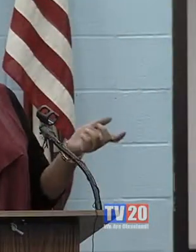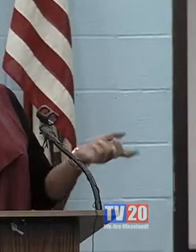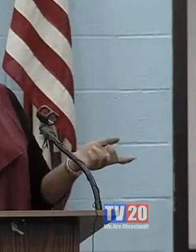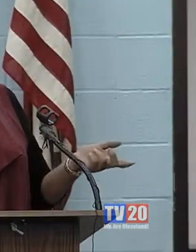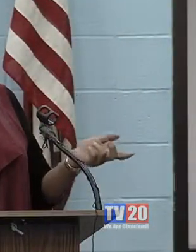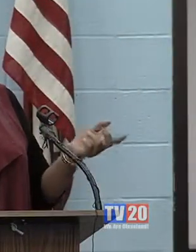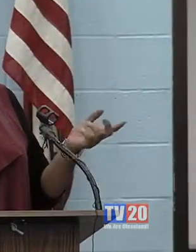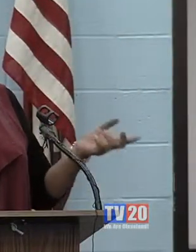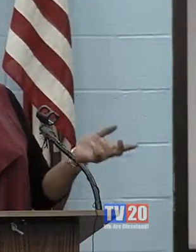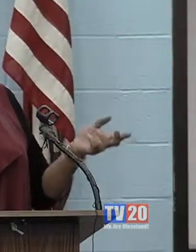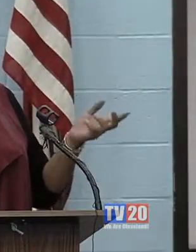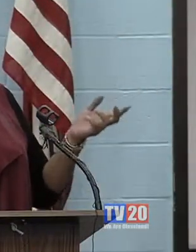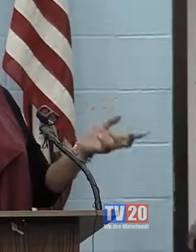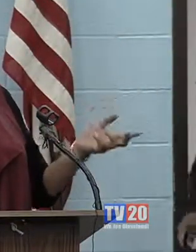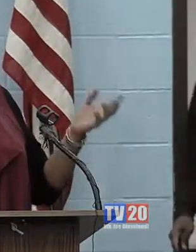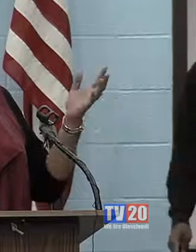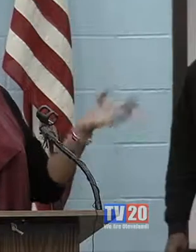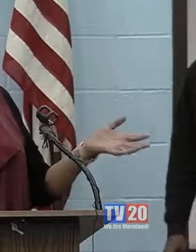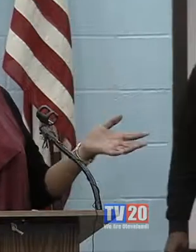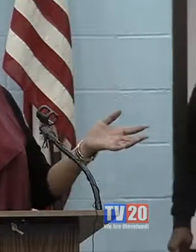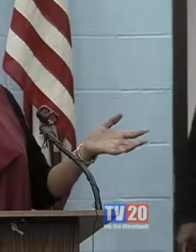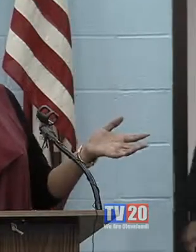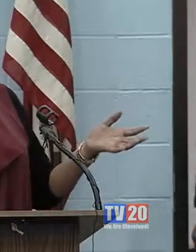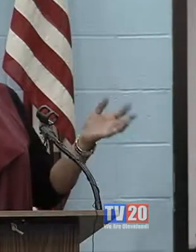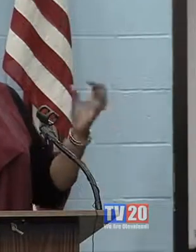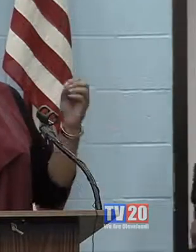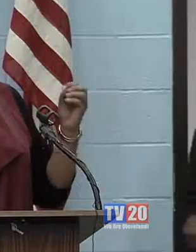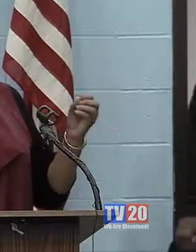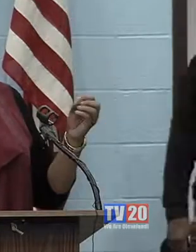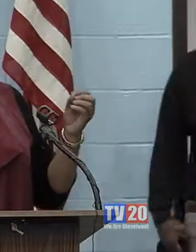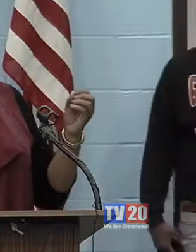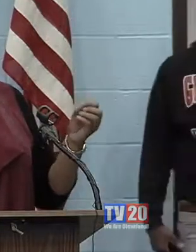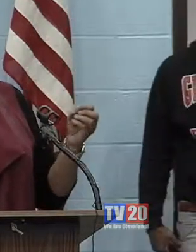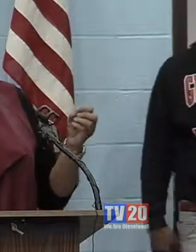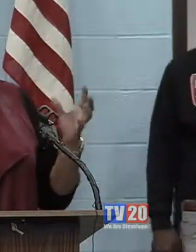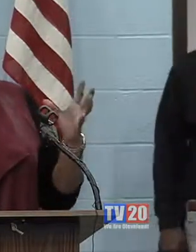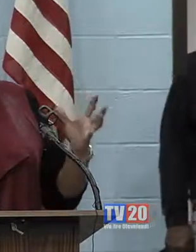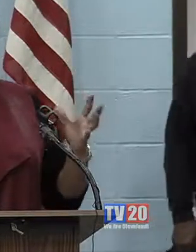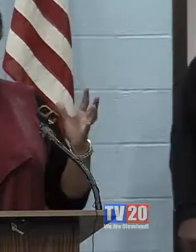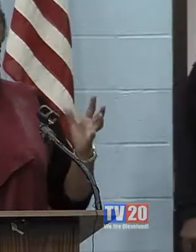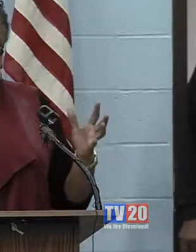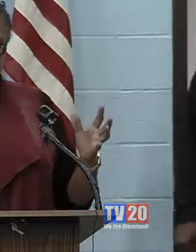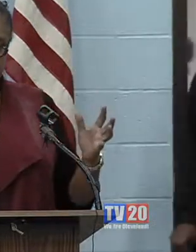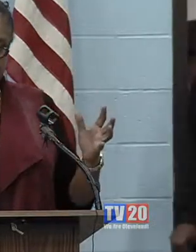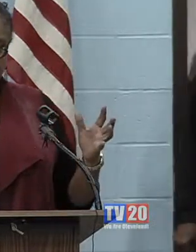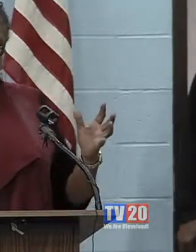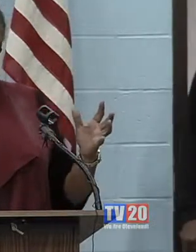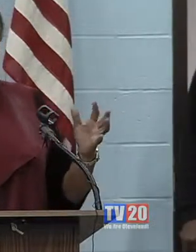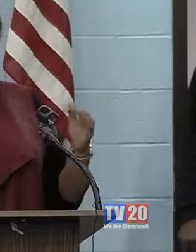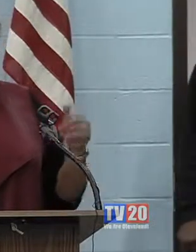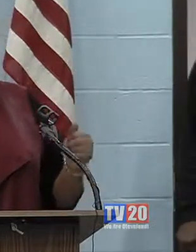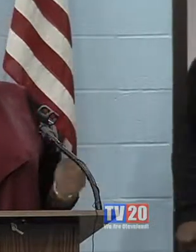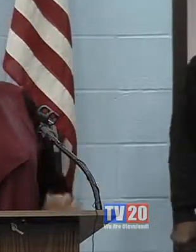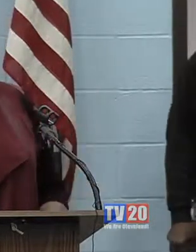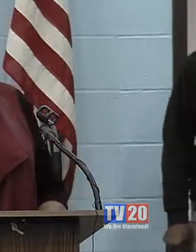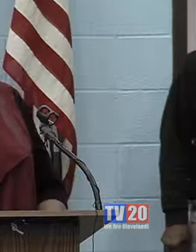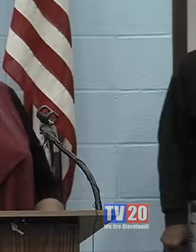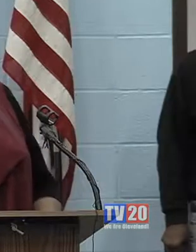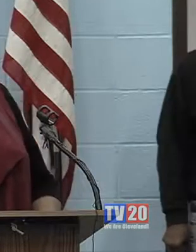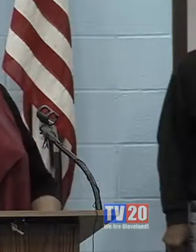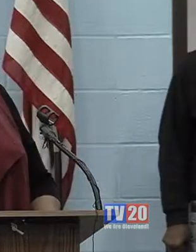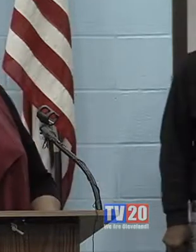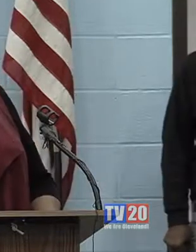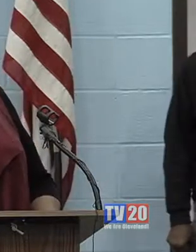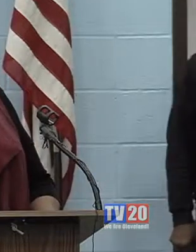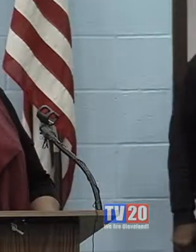say kudos to you and your team, because I don't know if people understand the advocacy